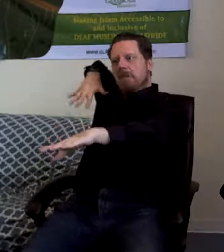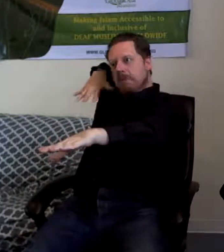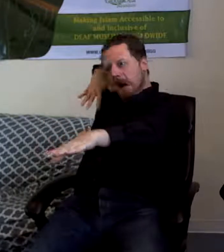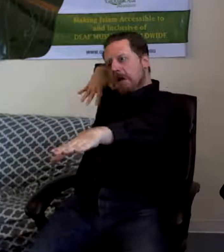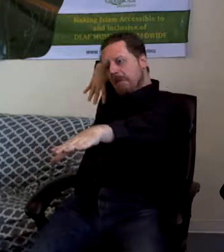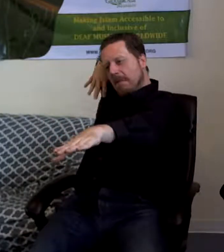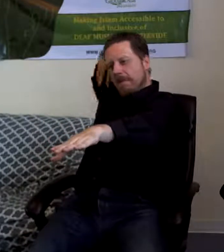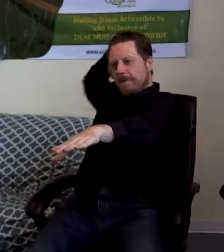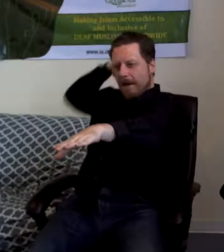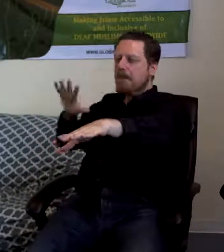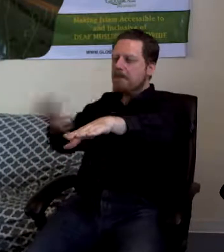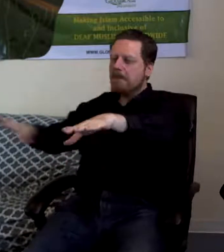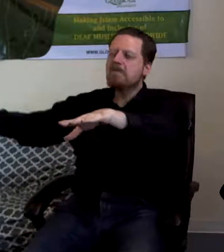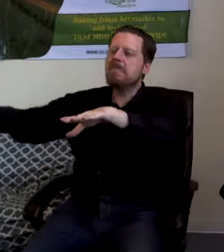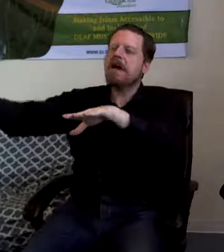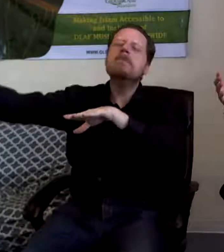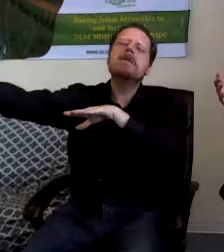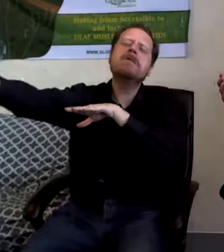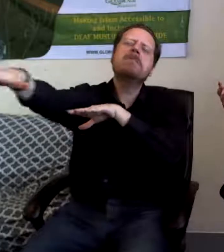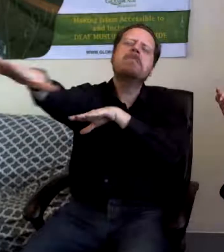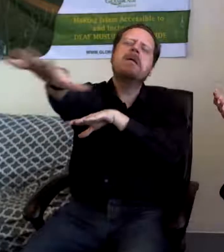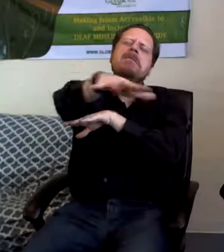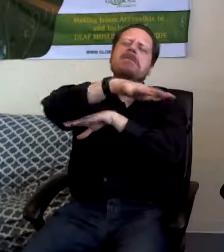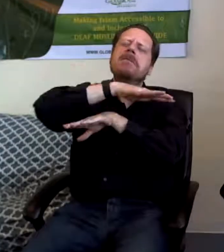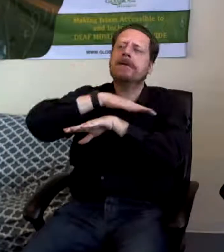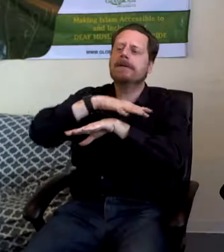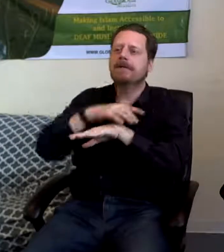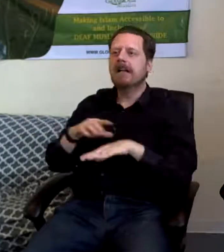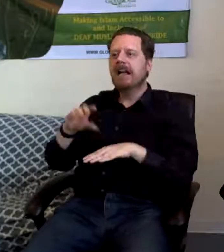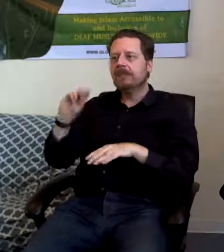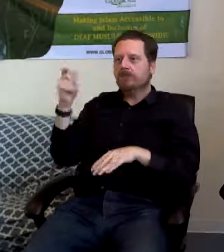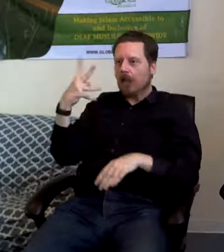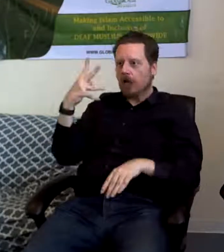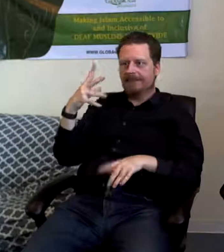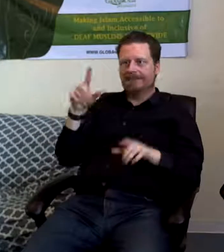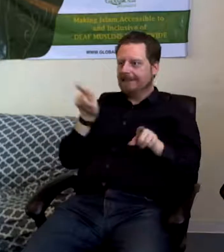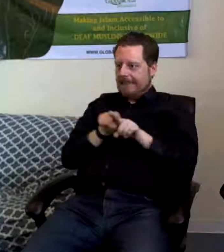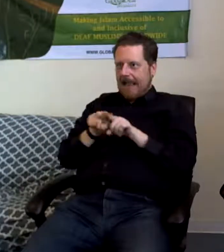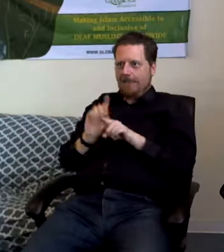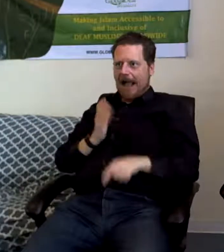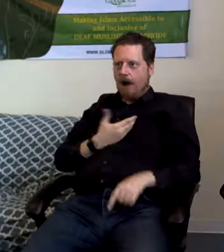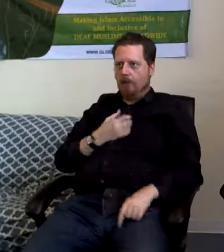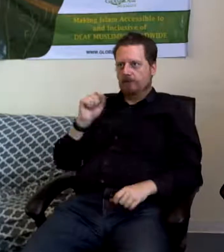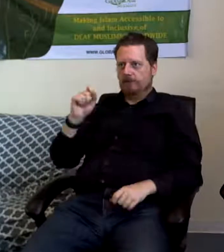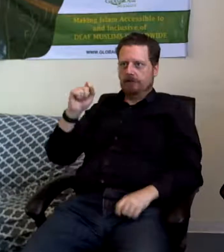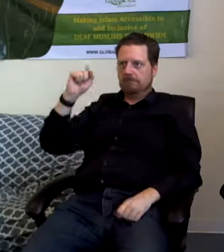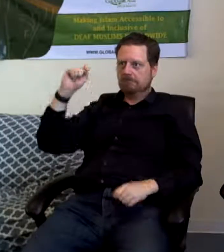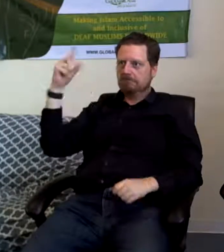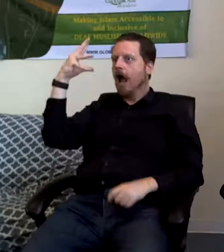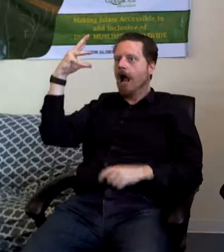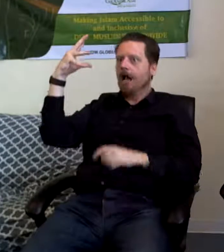upon billions of suns like ours, bigger or smaller.